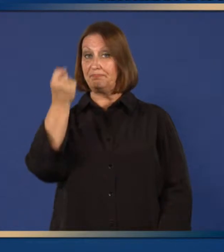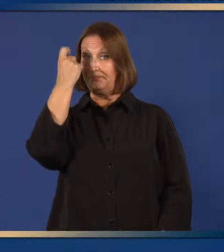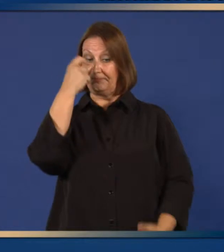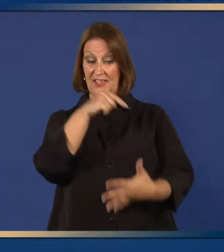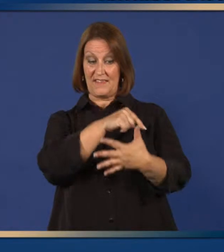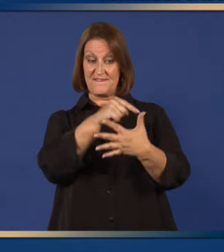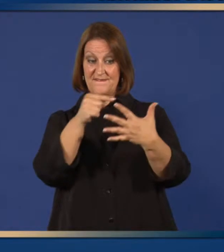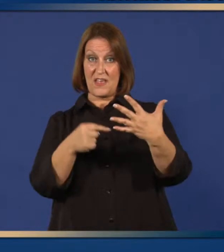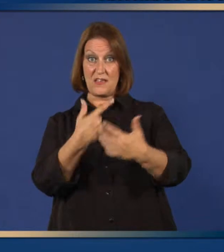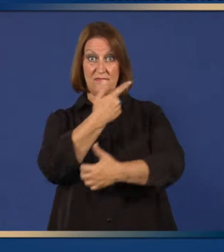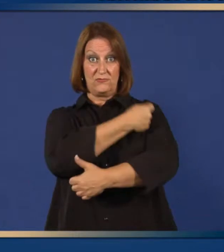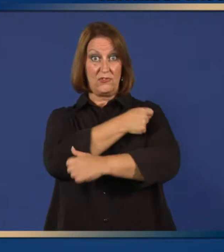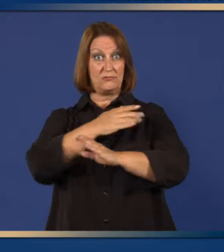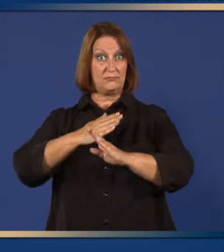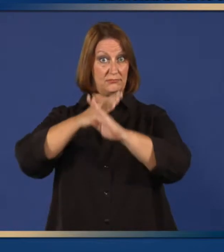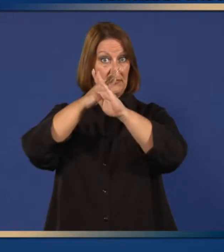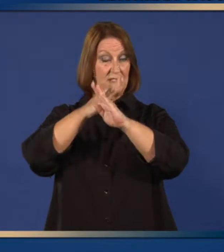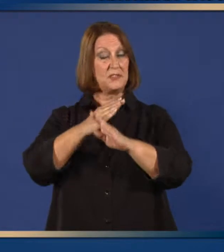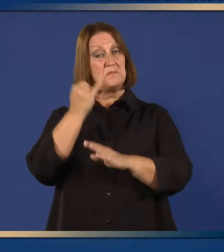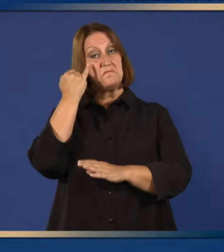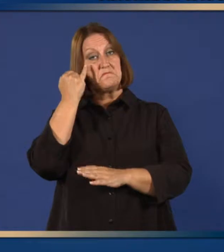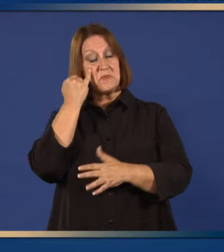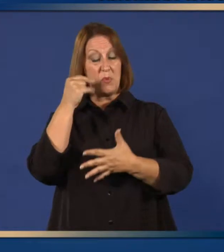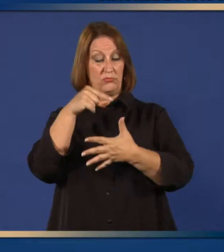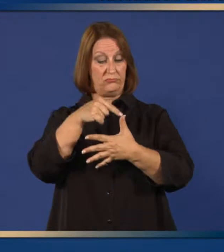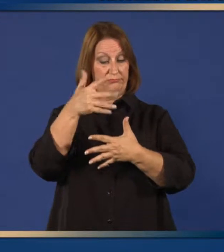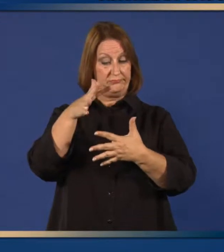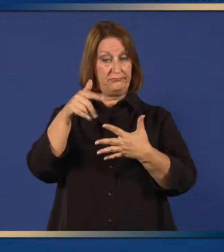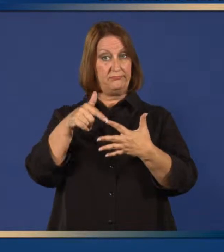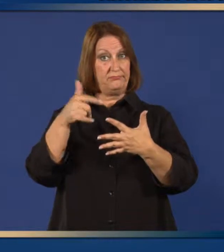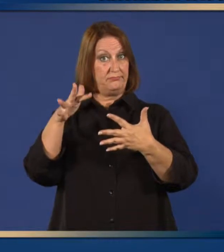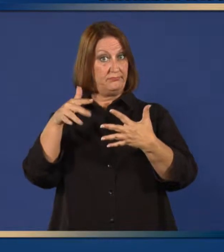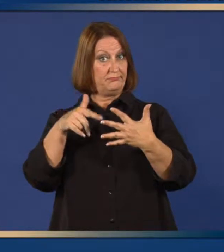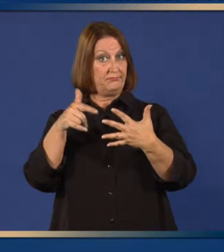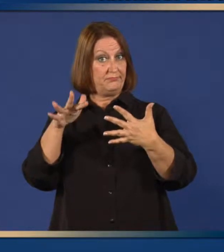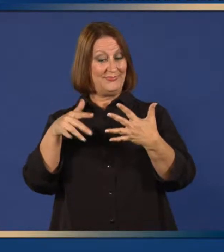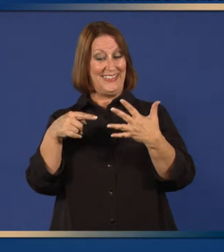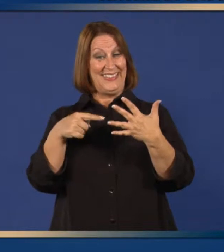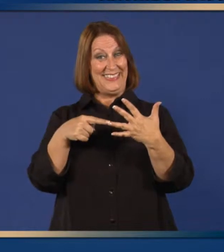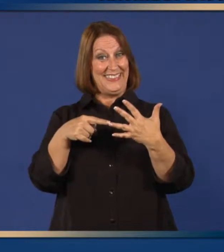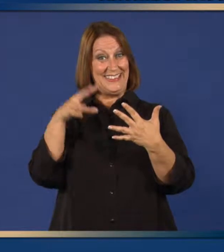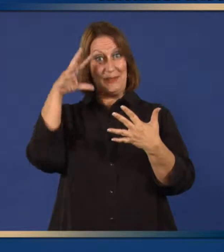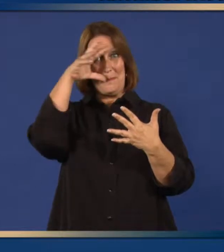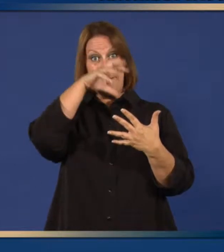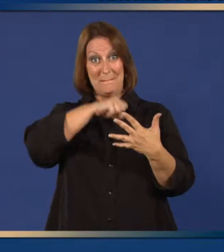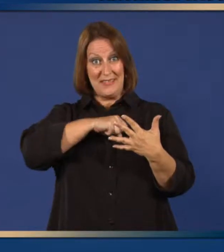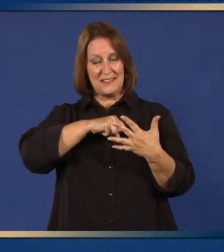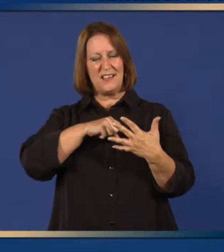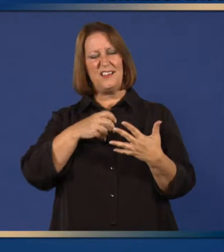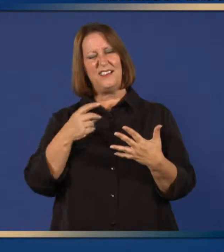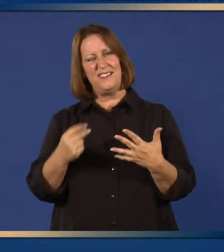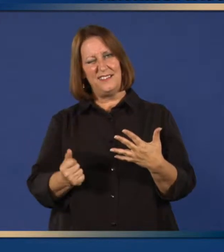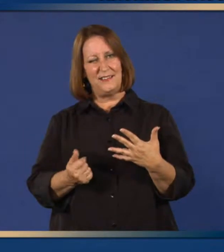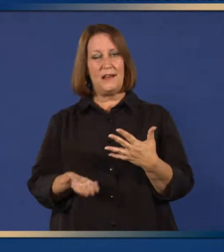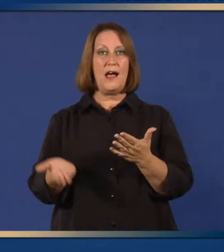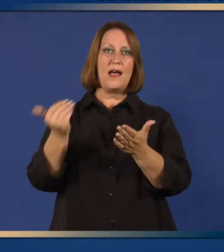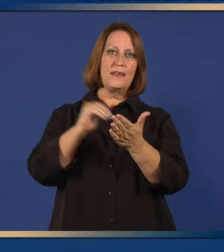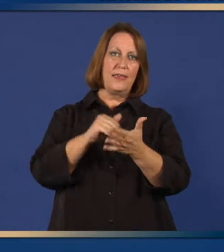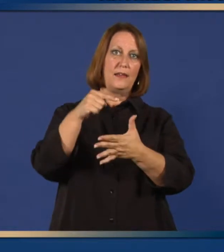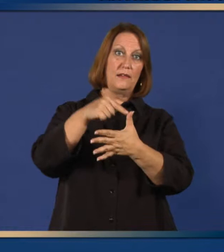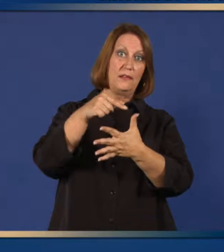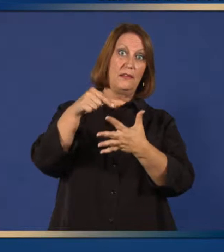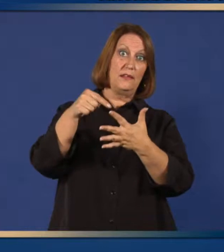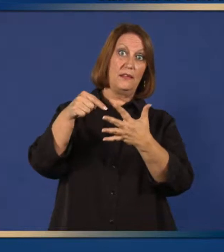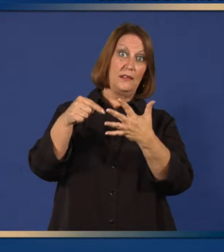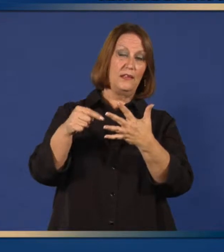If a dose is not given at the scheduled time, the series does not have to be started over. Resume